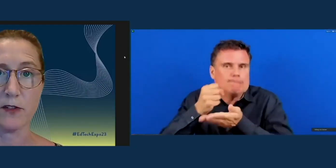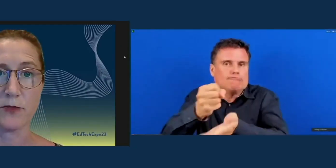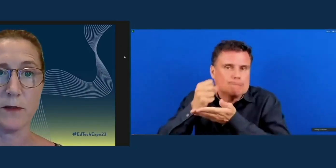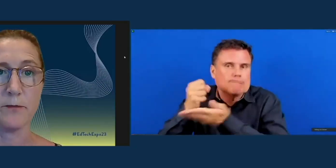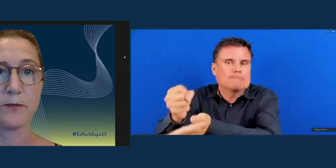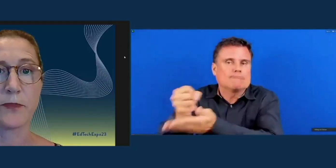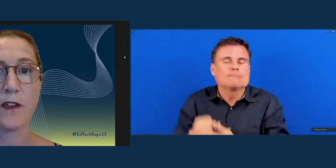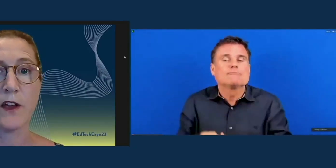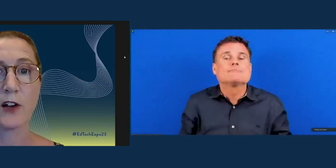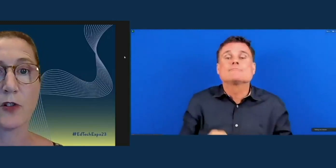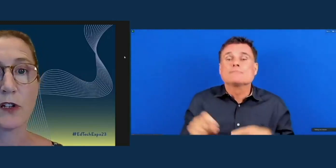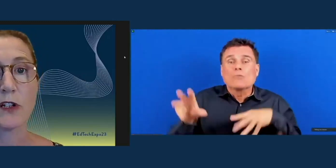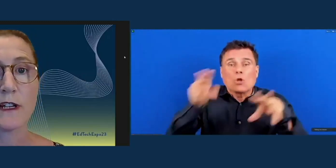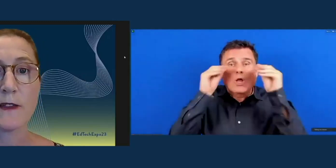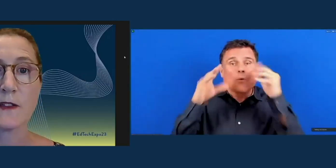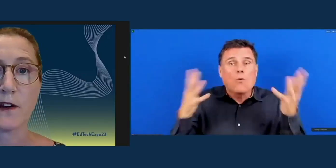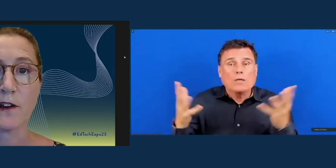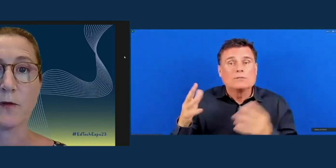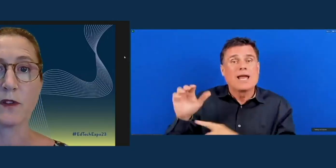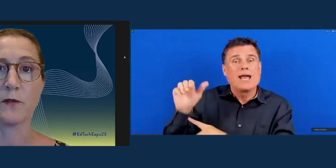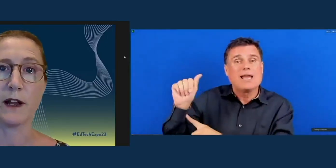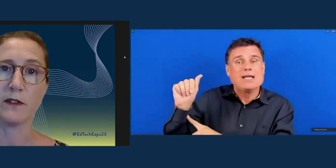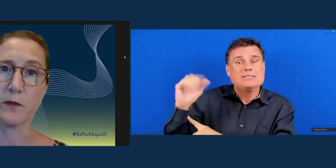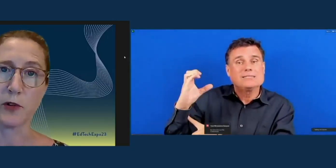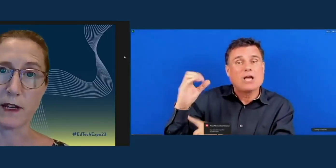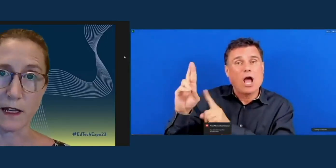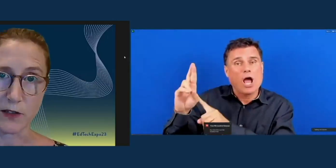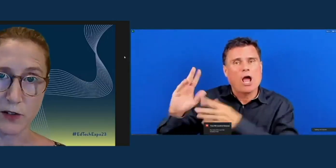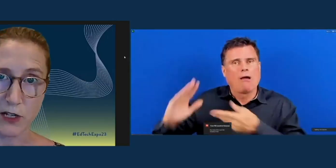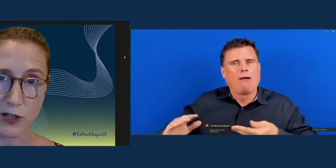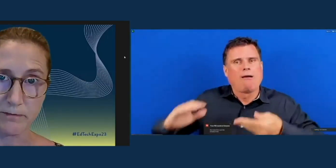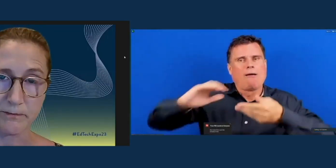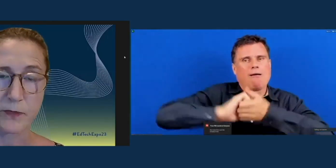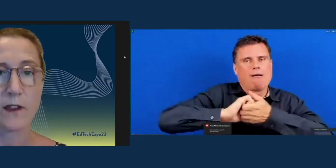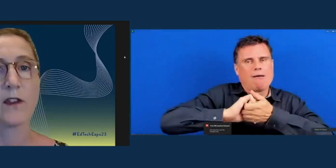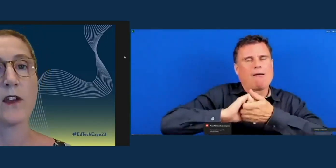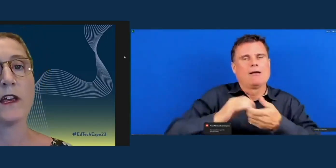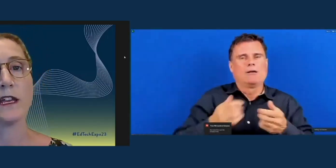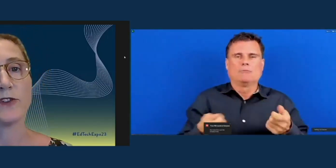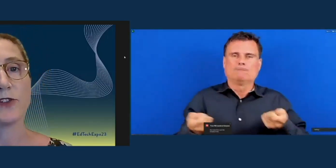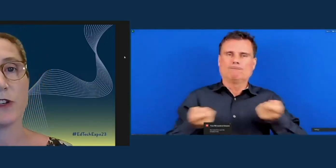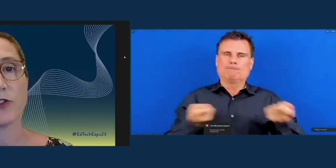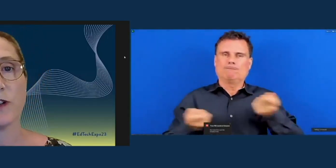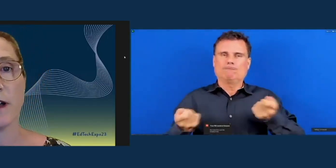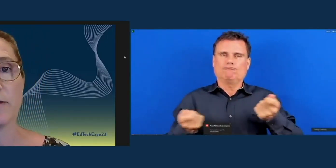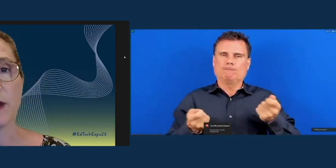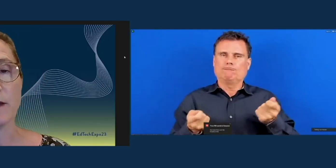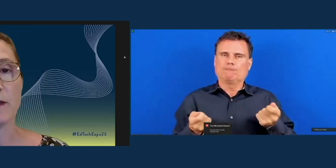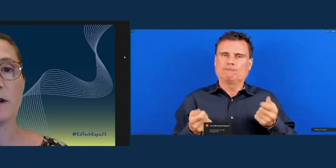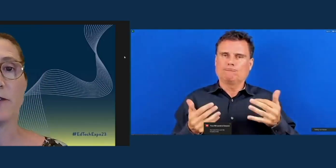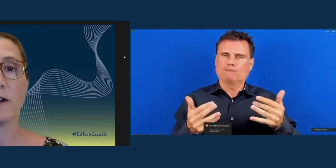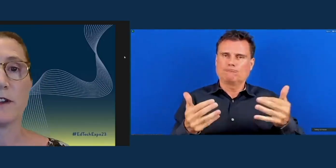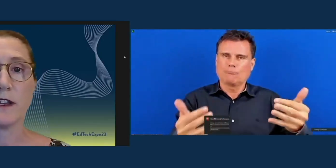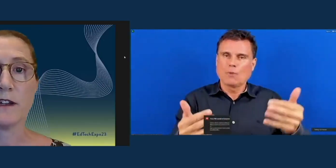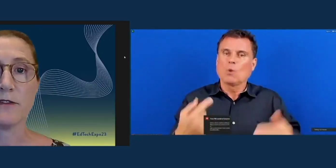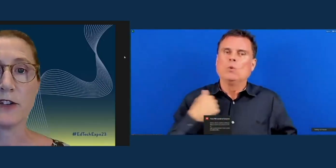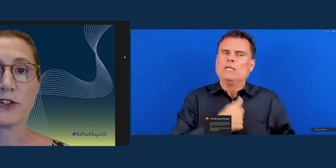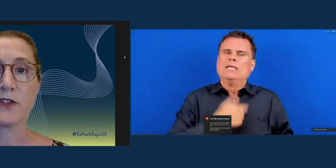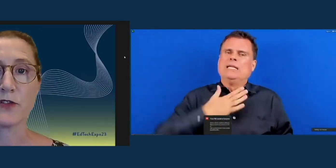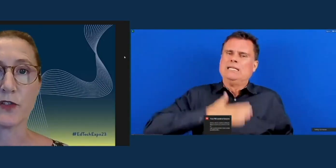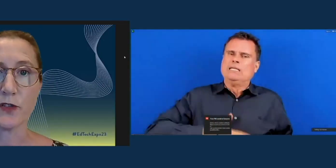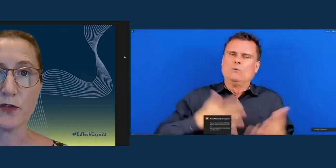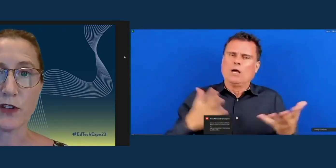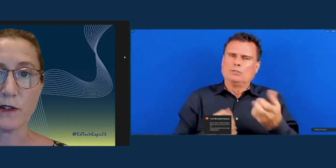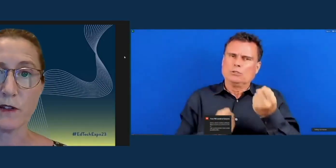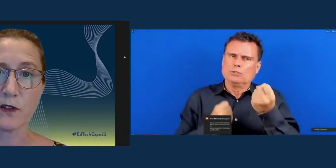partnership management. A core learning in this area was around supporting integration. Integration of ACR-funded